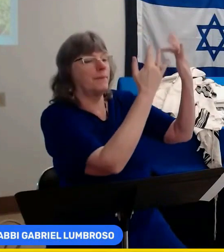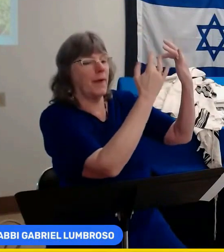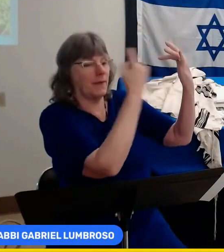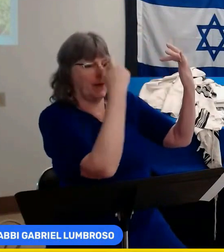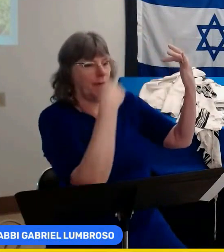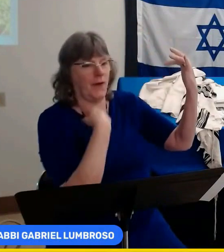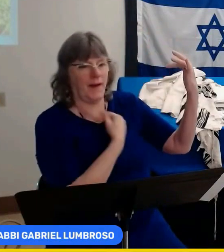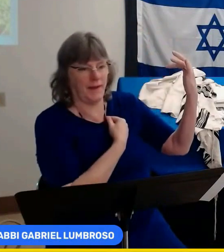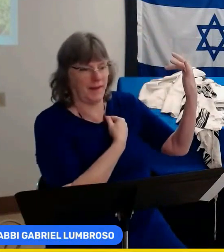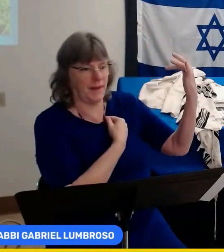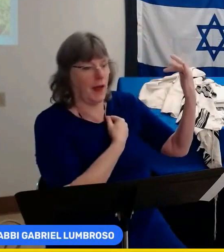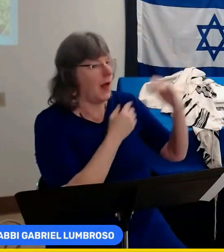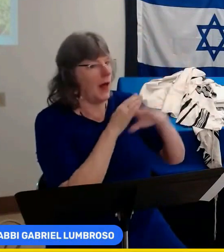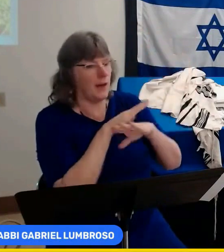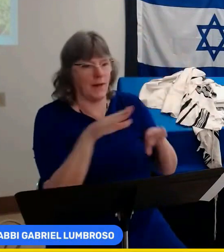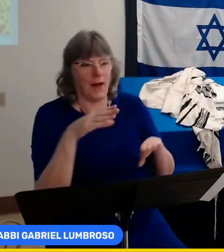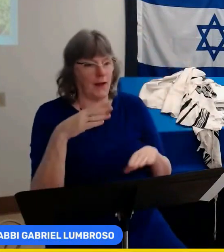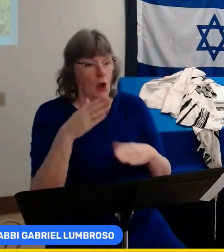mercies.